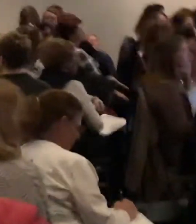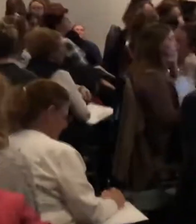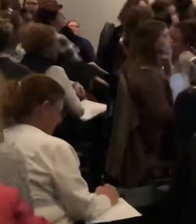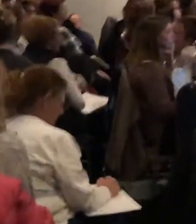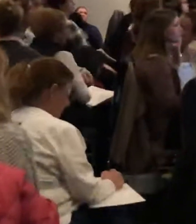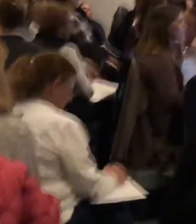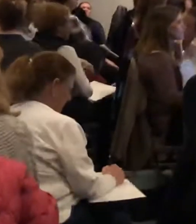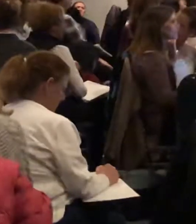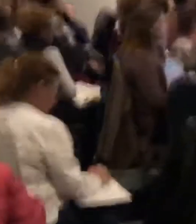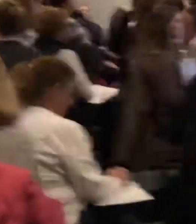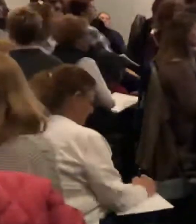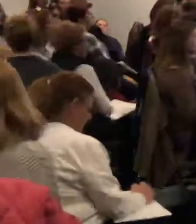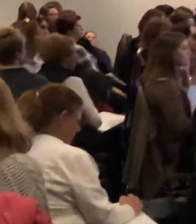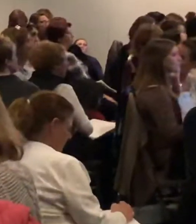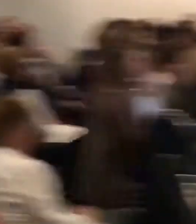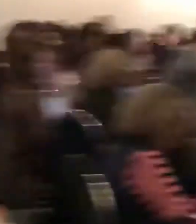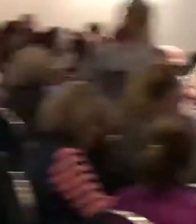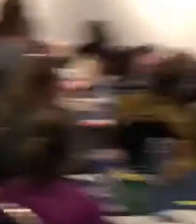Okay.